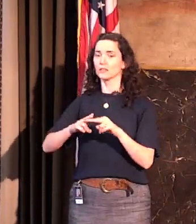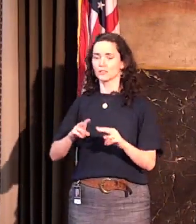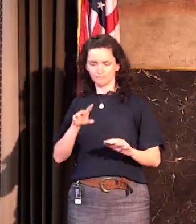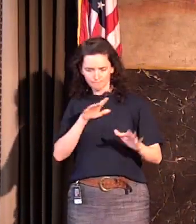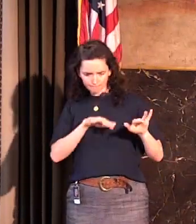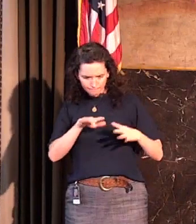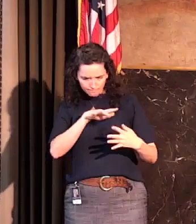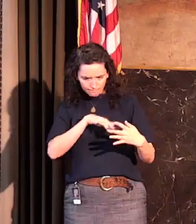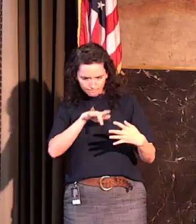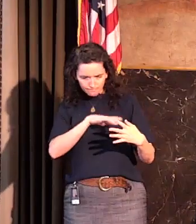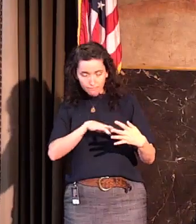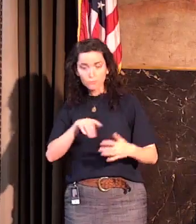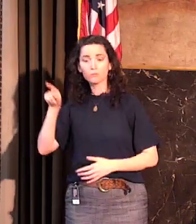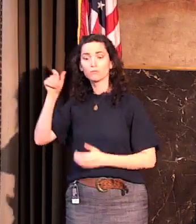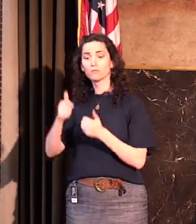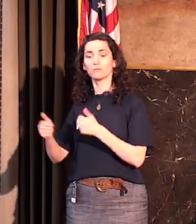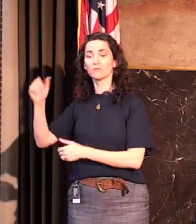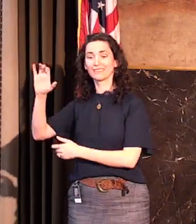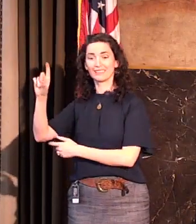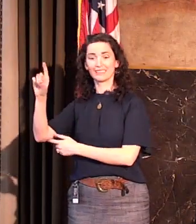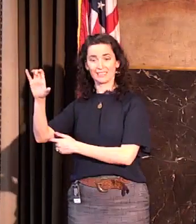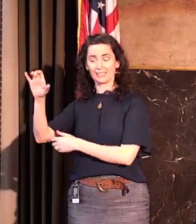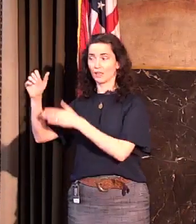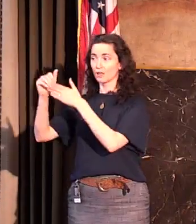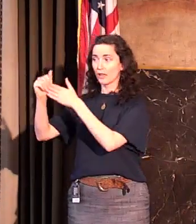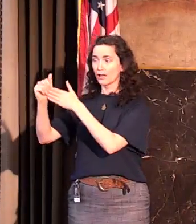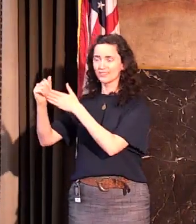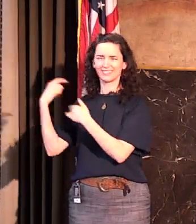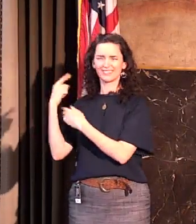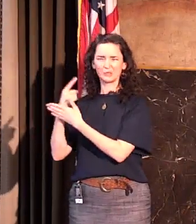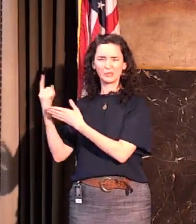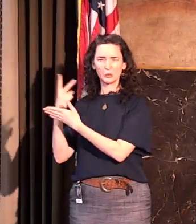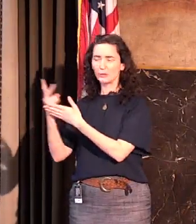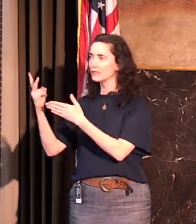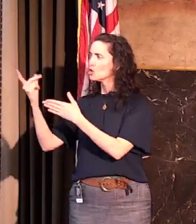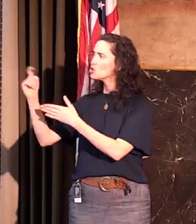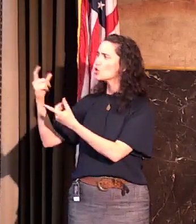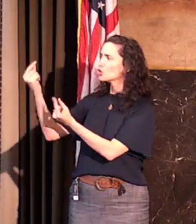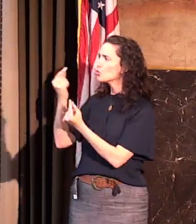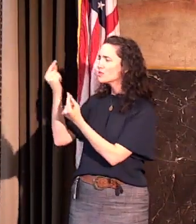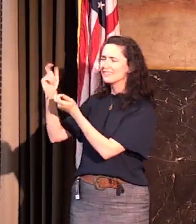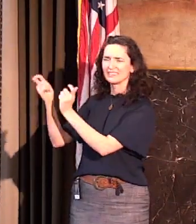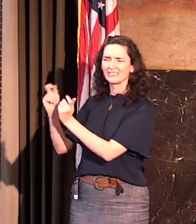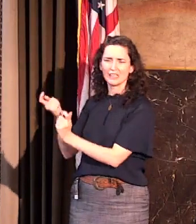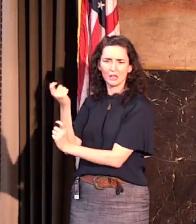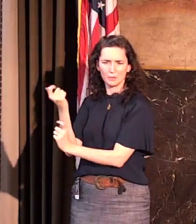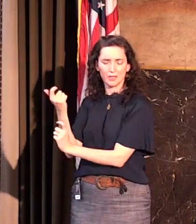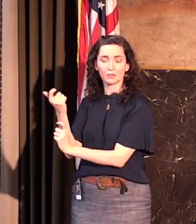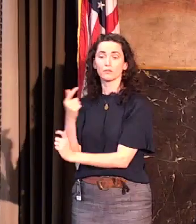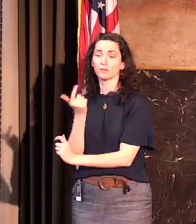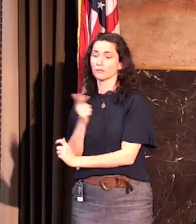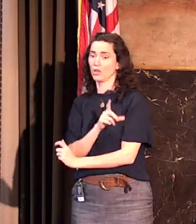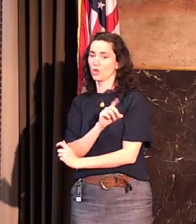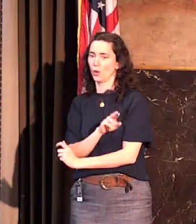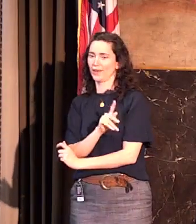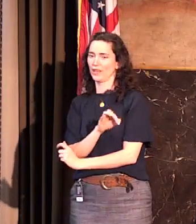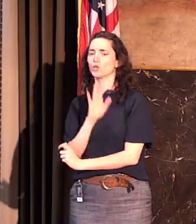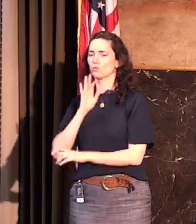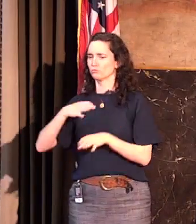guidance in the last couple of weeks. Dr. Cantor's going to go through some of that with us. And you're going to hear from